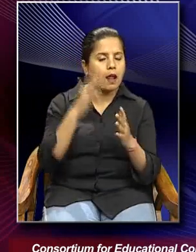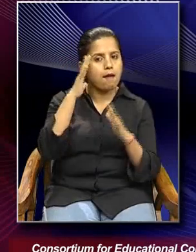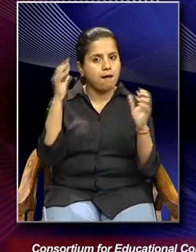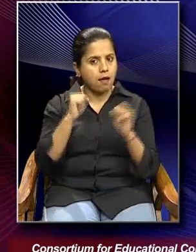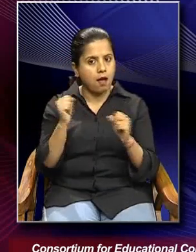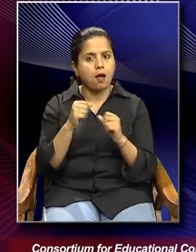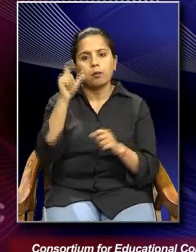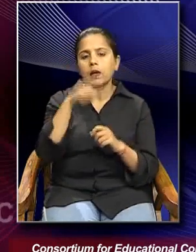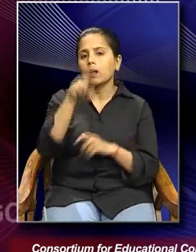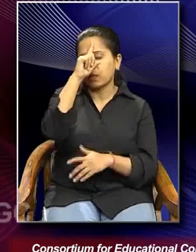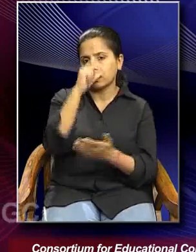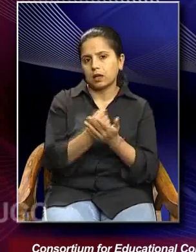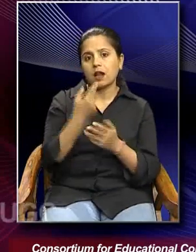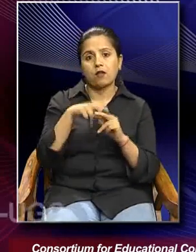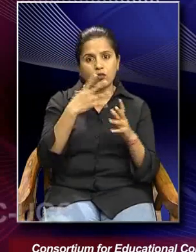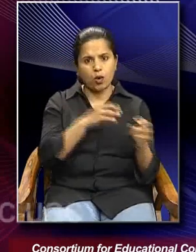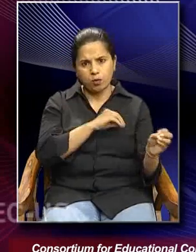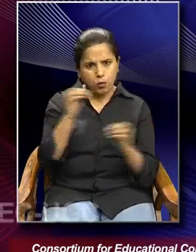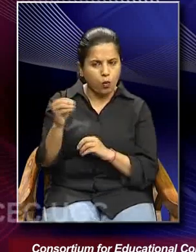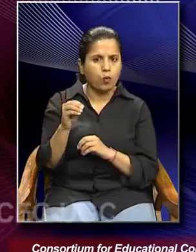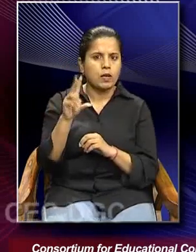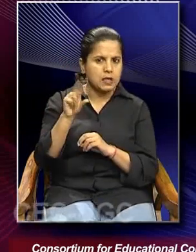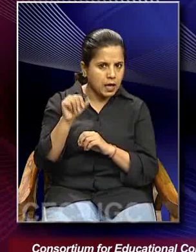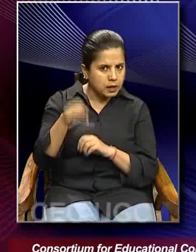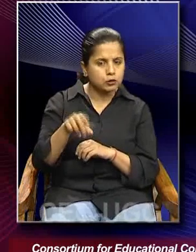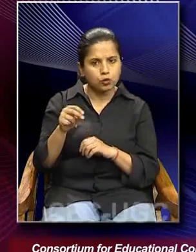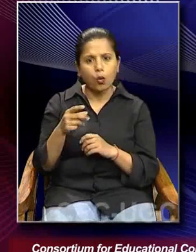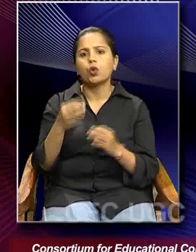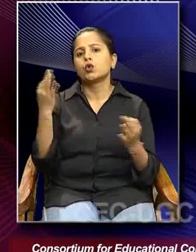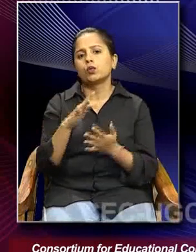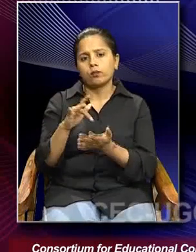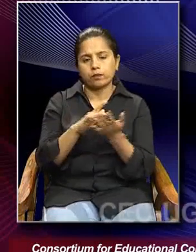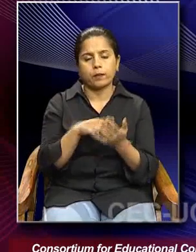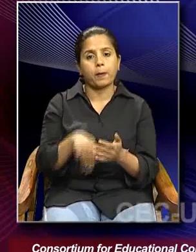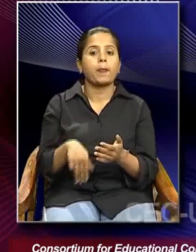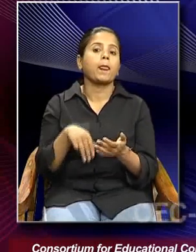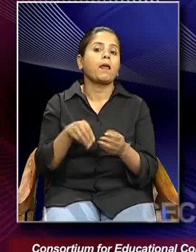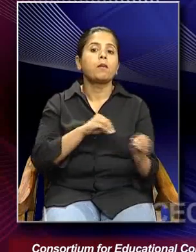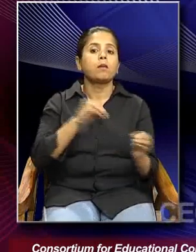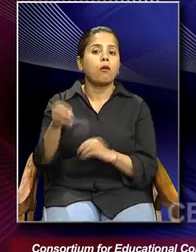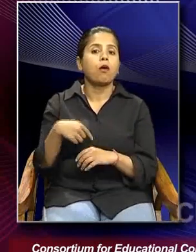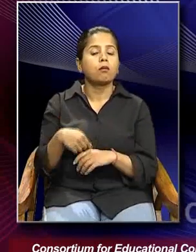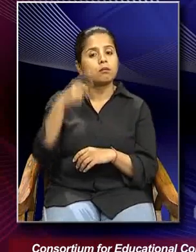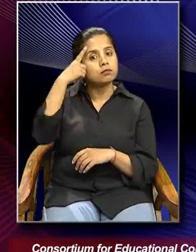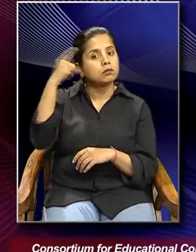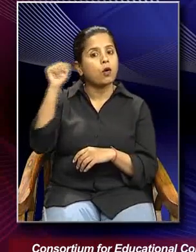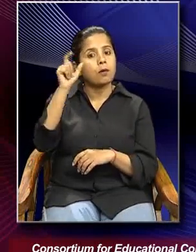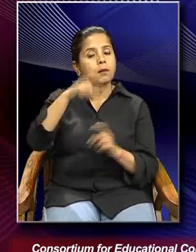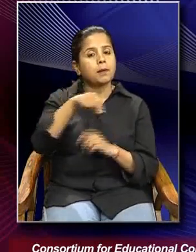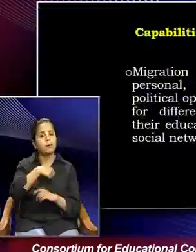for people to decide if they want to move to the new place or not. Talking about migration aspirations for